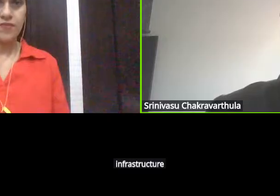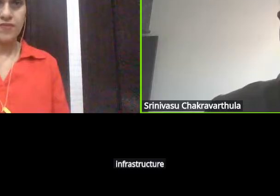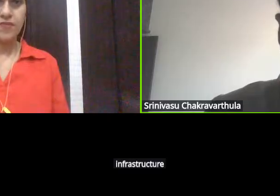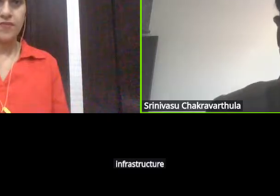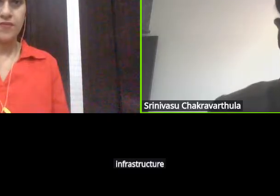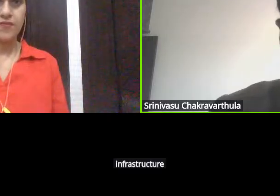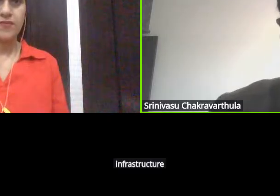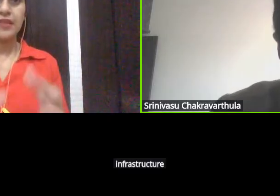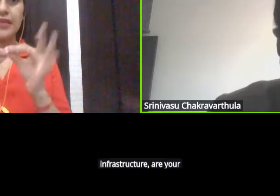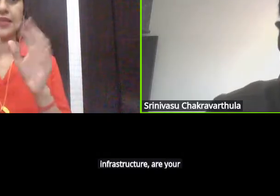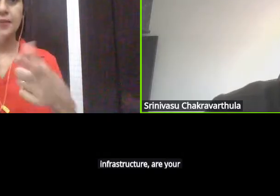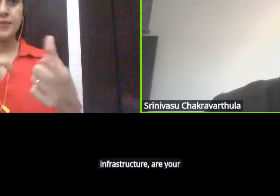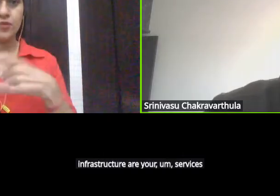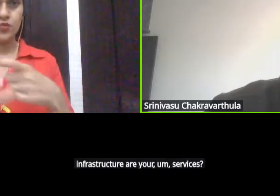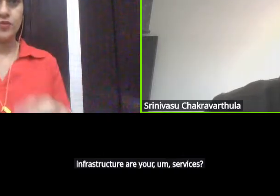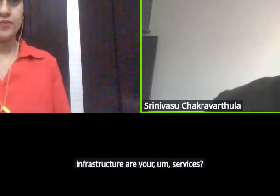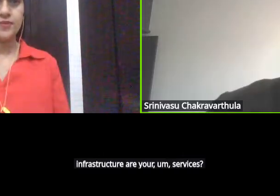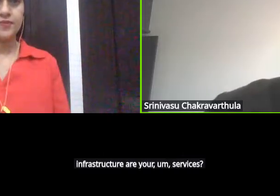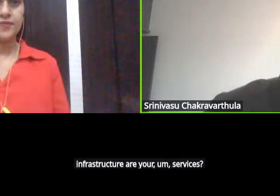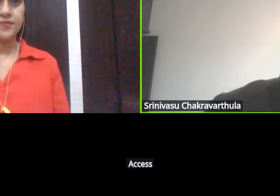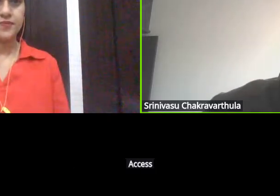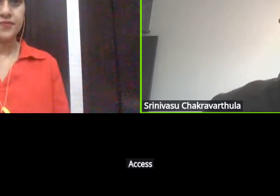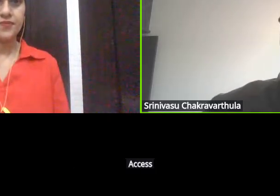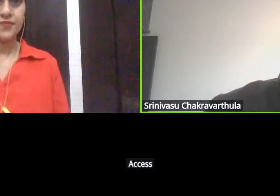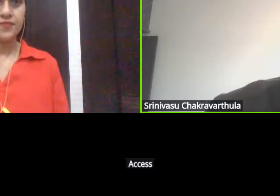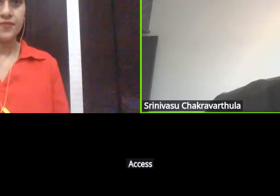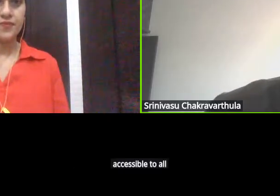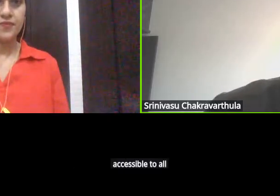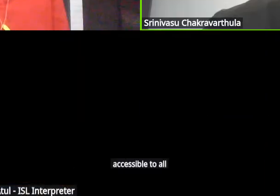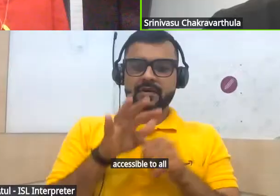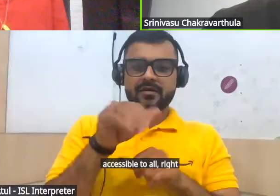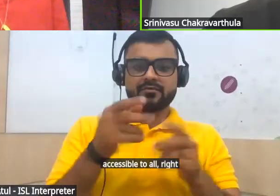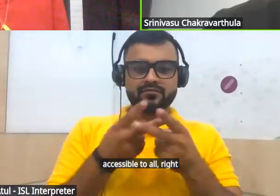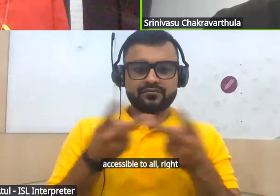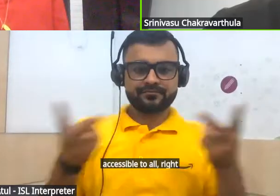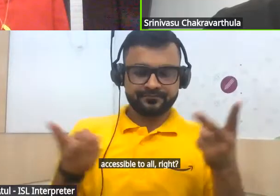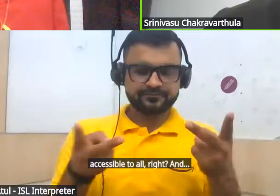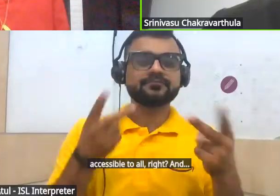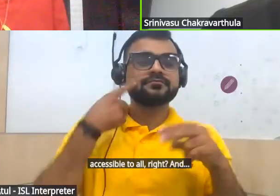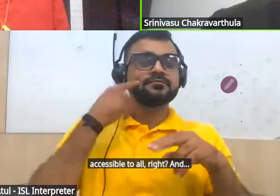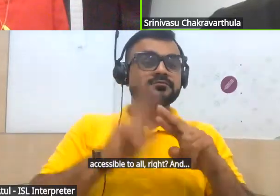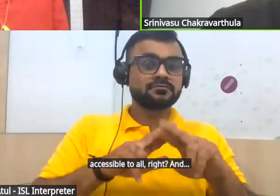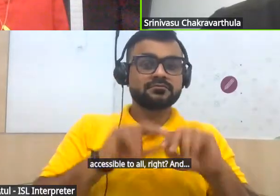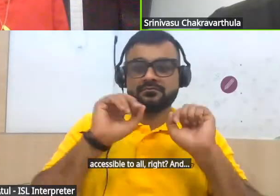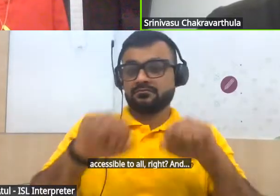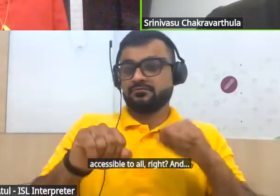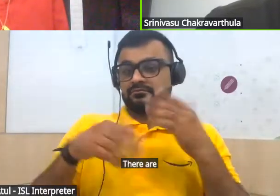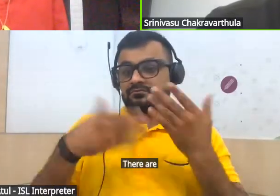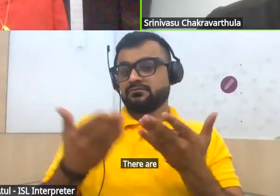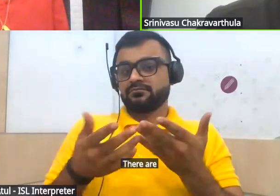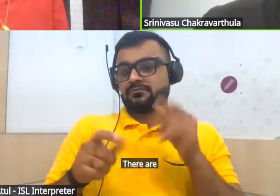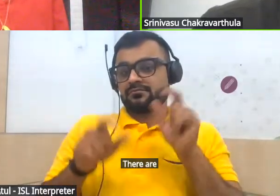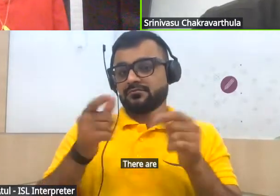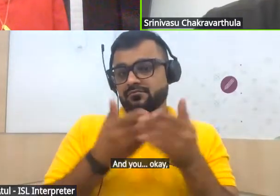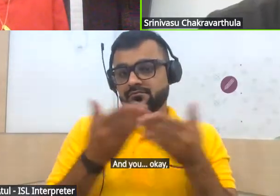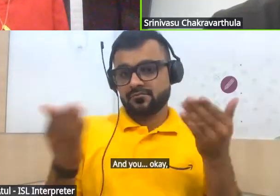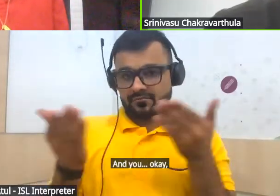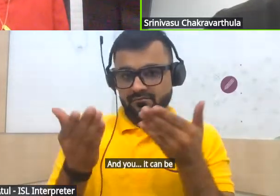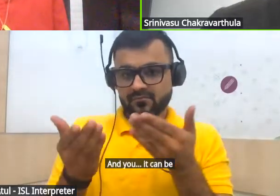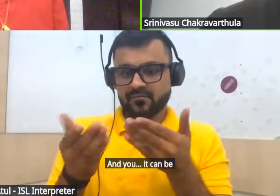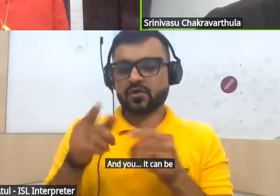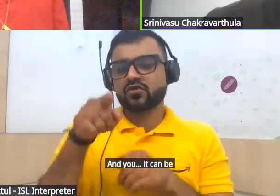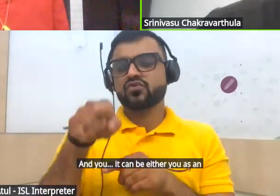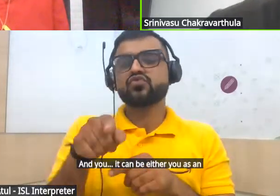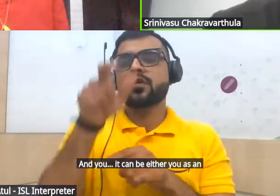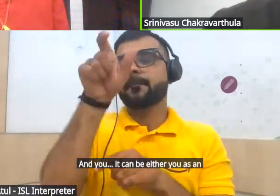your services accessible to all, right? And that and you it can be either you as